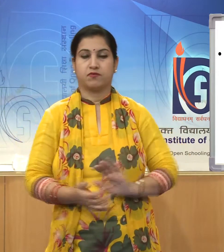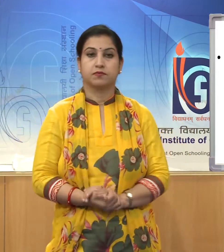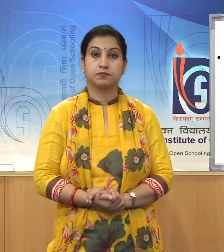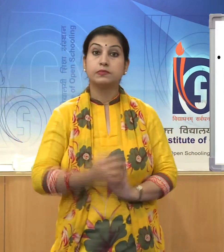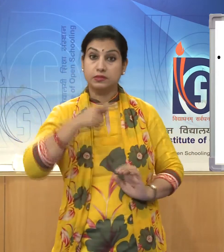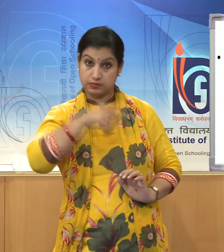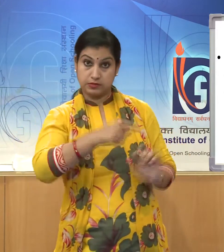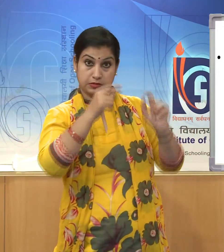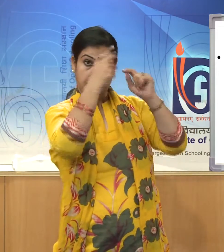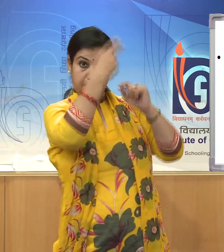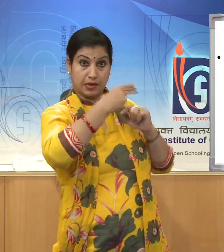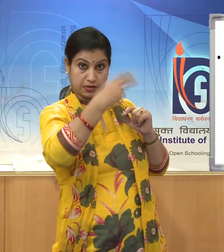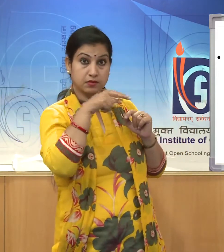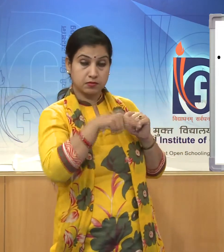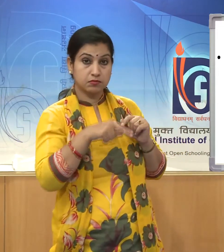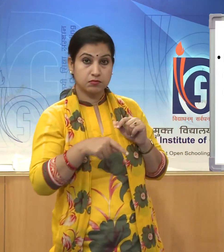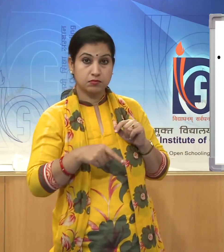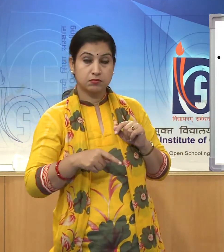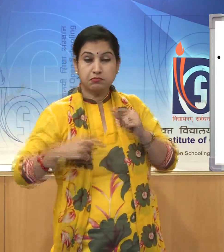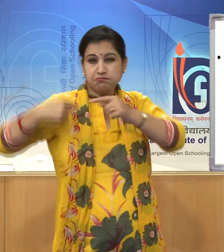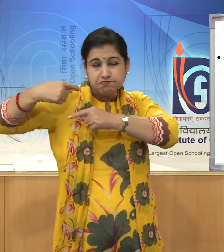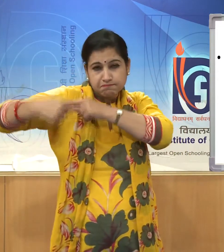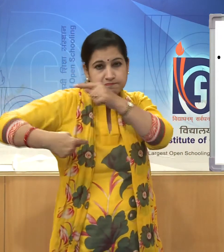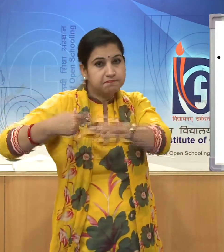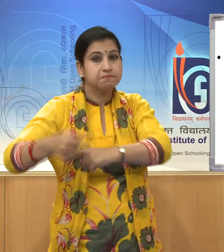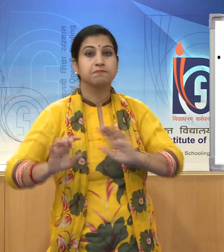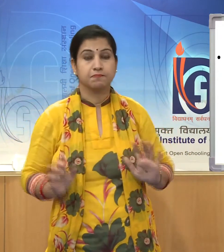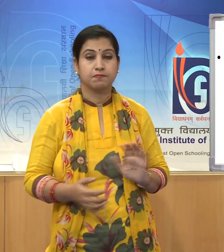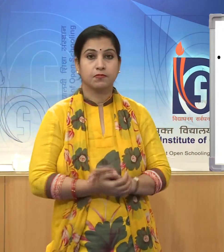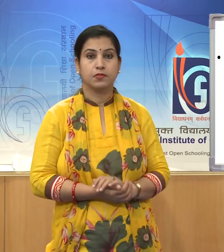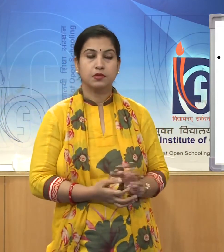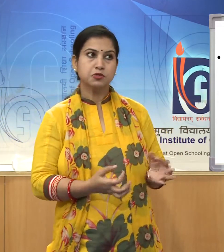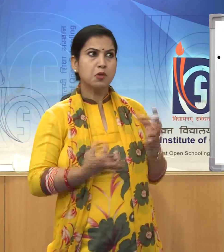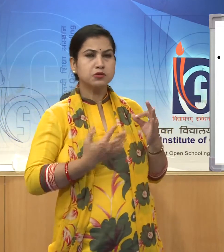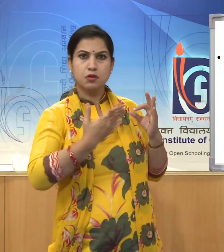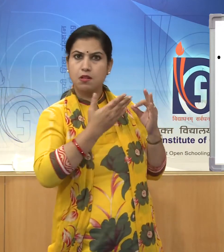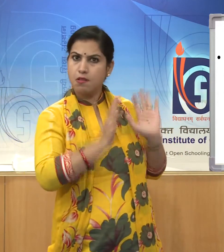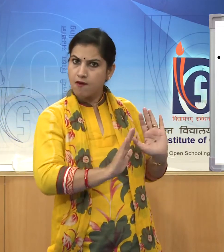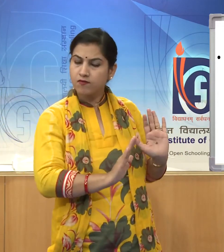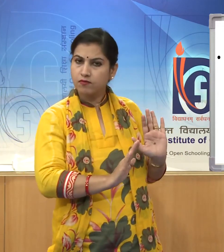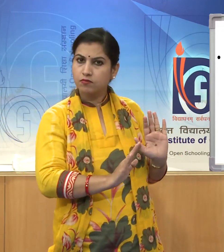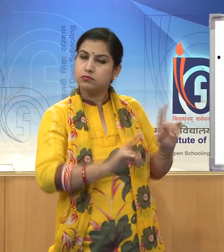In this painting, there is a continuous unity of